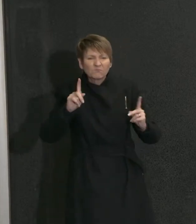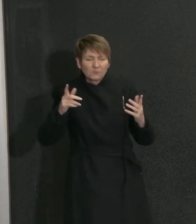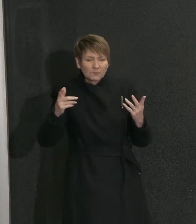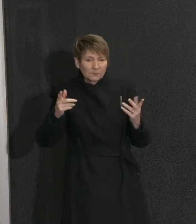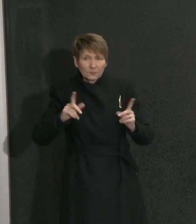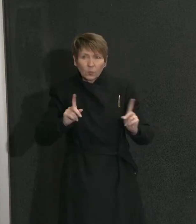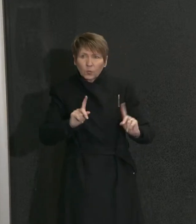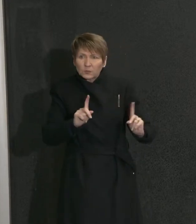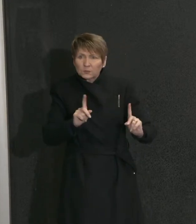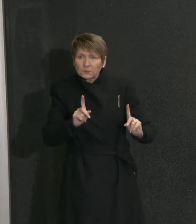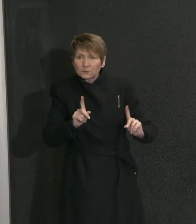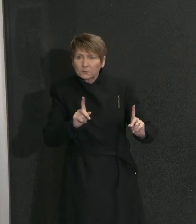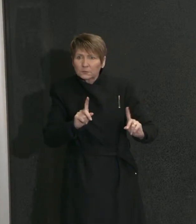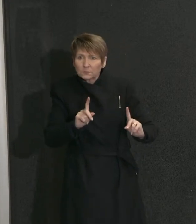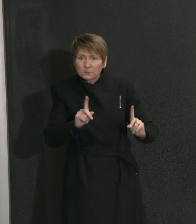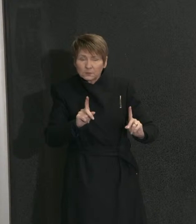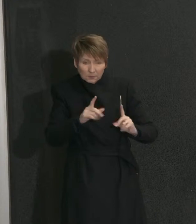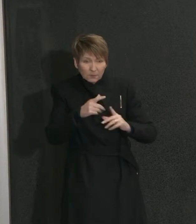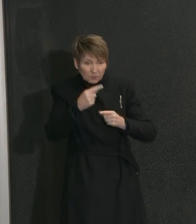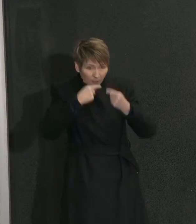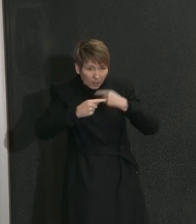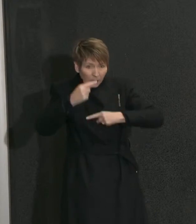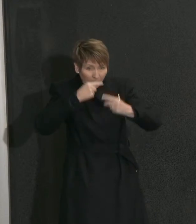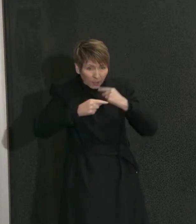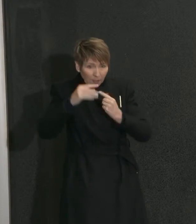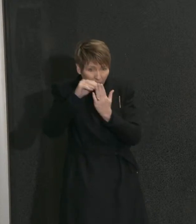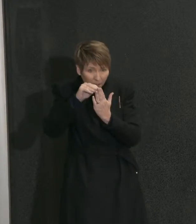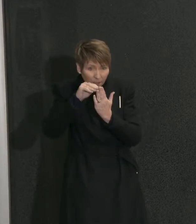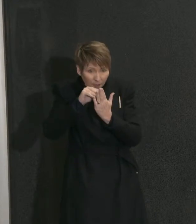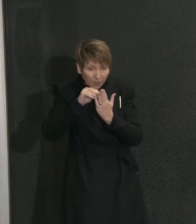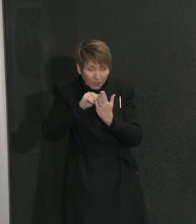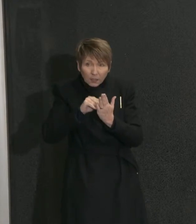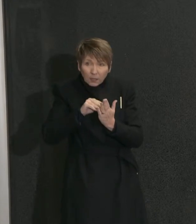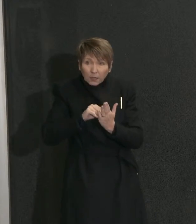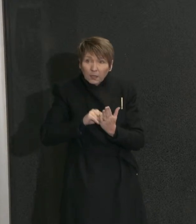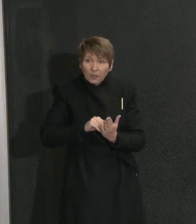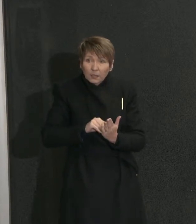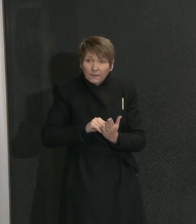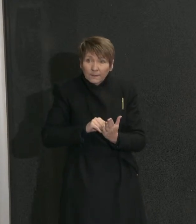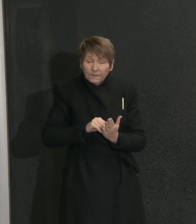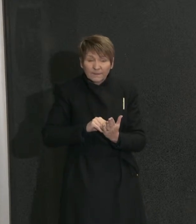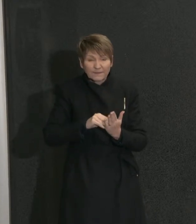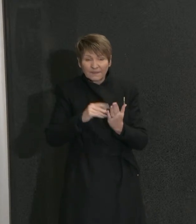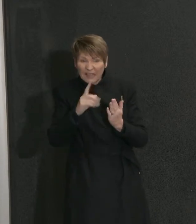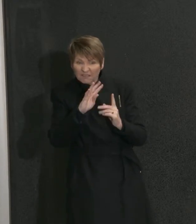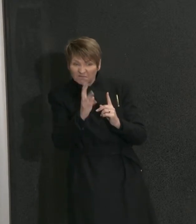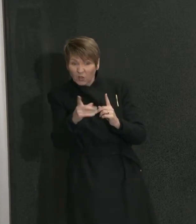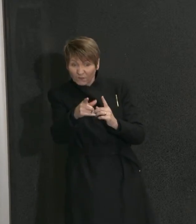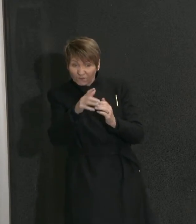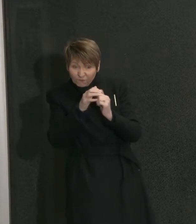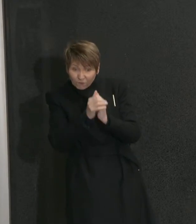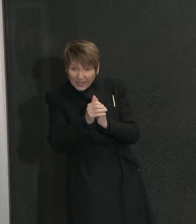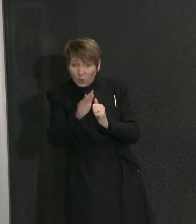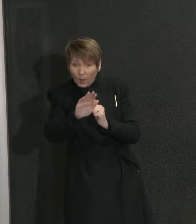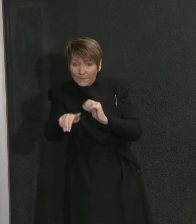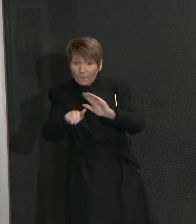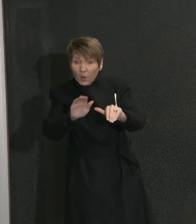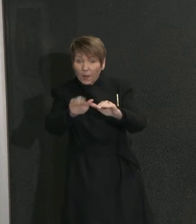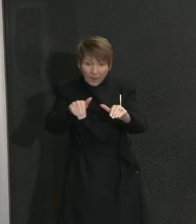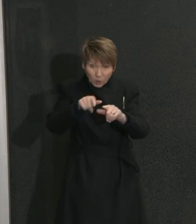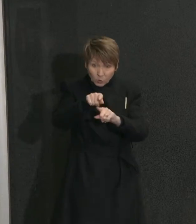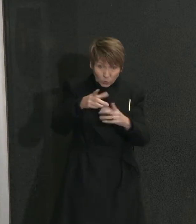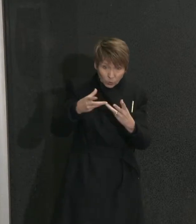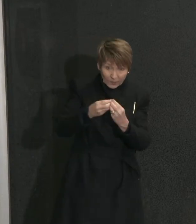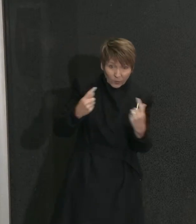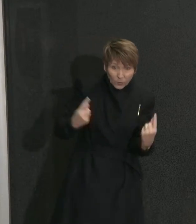more people have their swabs run through the genomic database, we may get a clearer picture. We certainly hope so, because that'll give us greater certainty